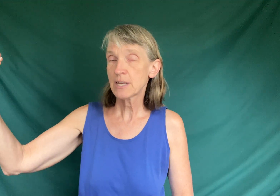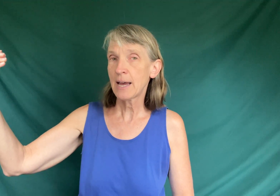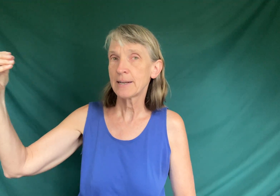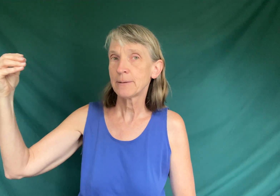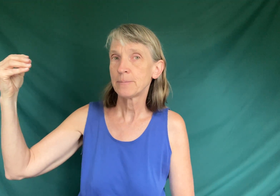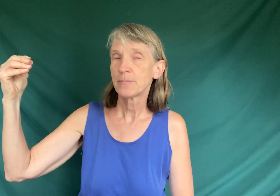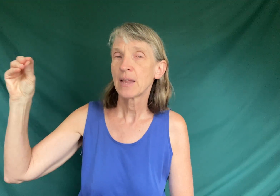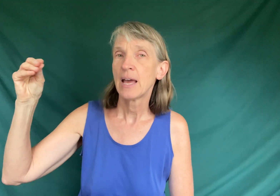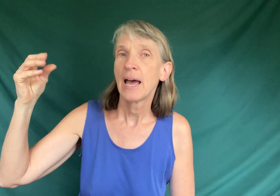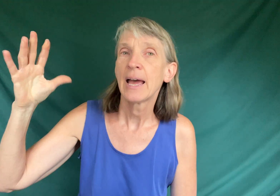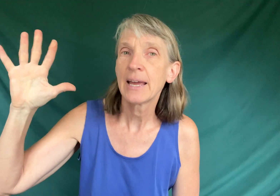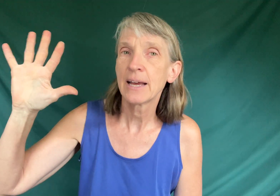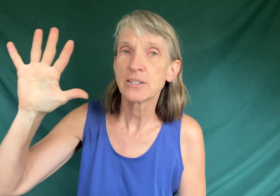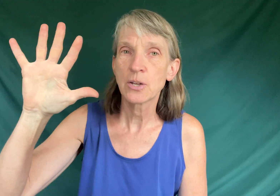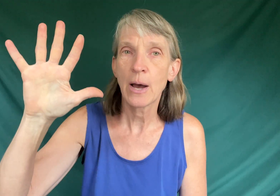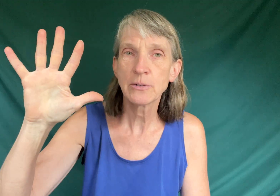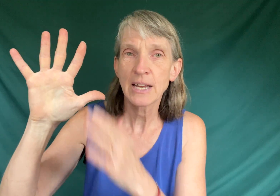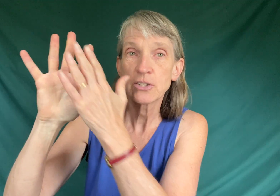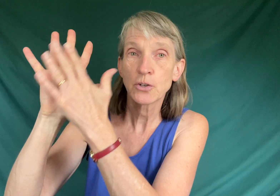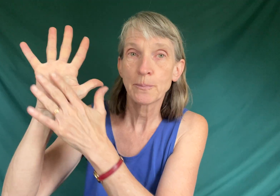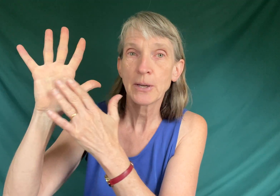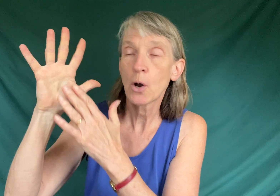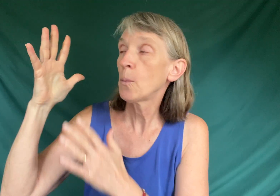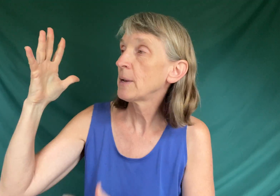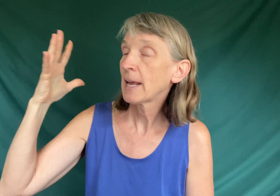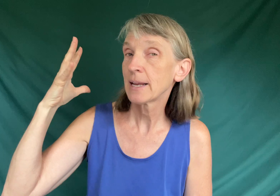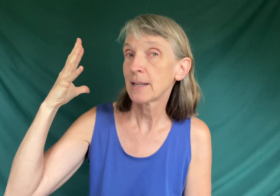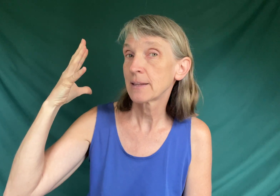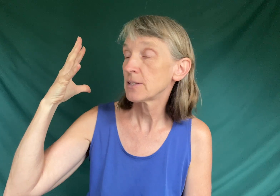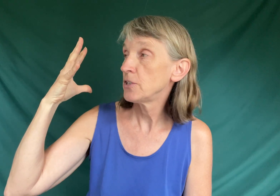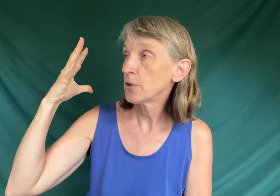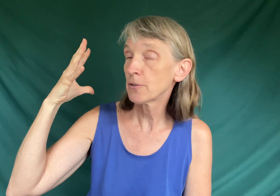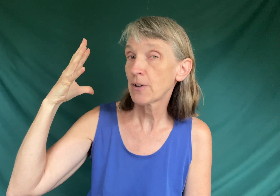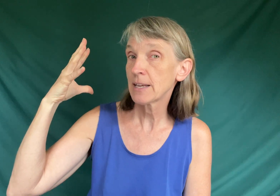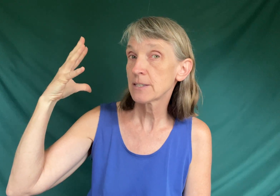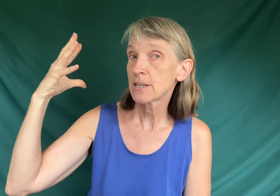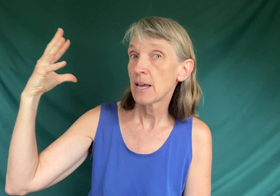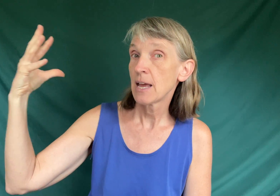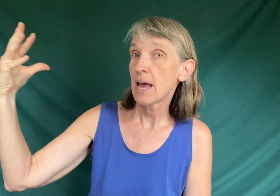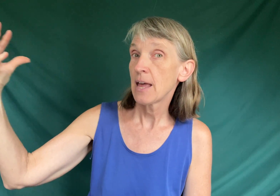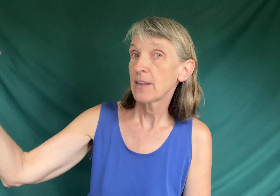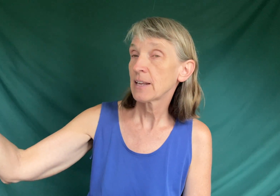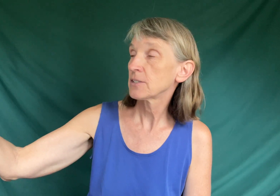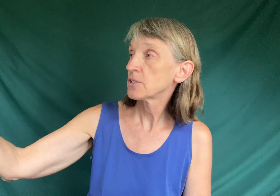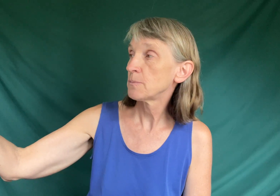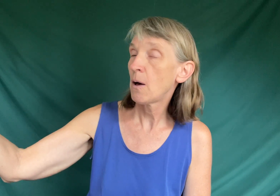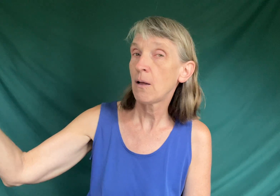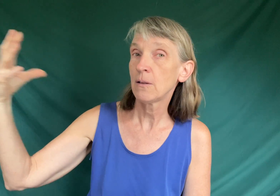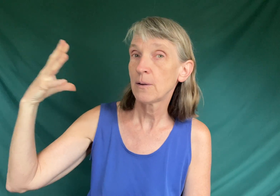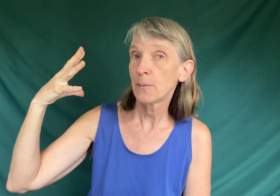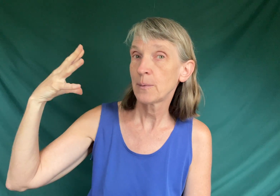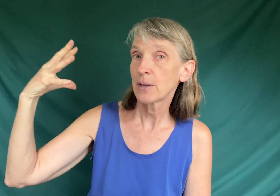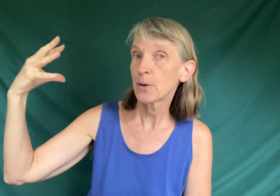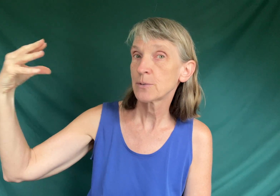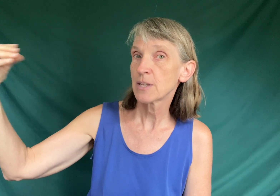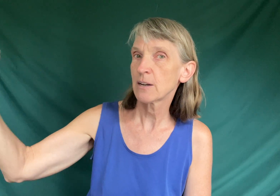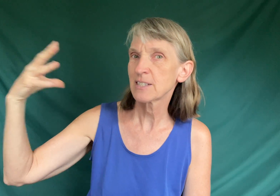outside. And so outside is your big open hand like this near your face, and then it gets small when it goes there. It's like